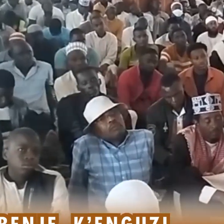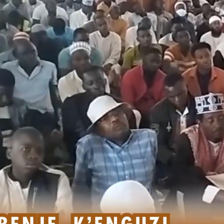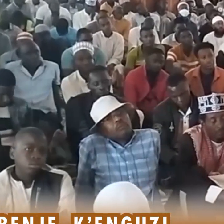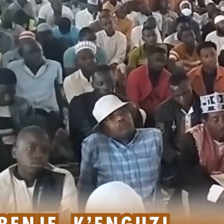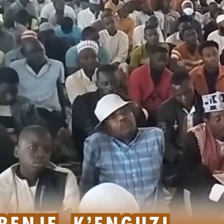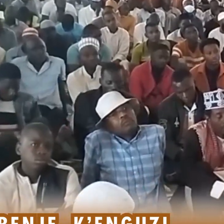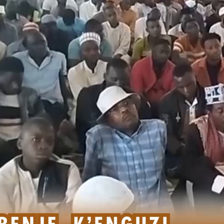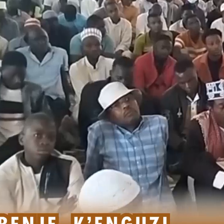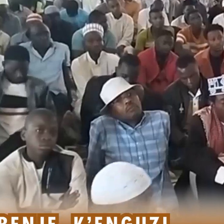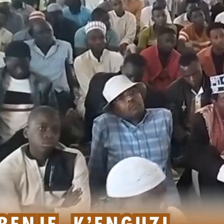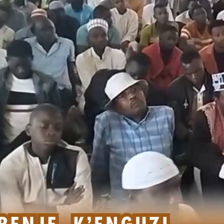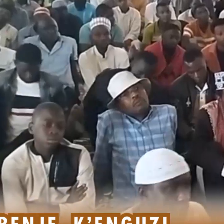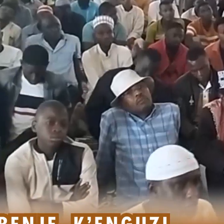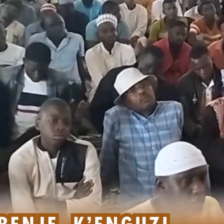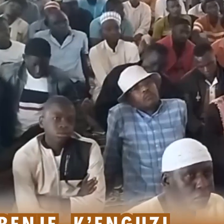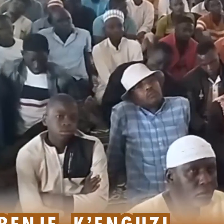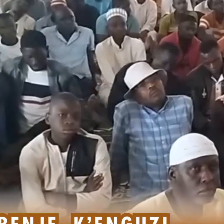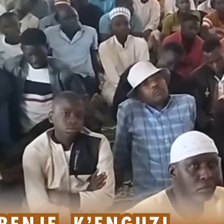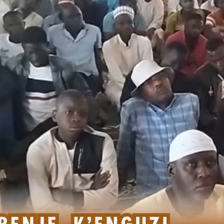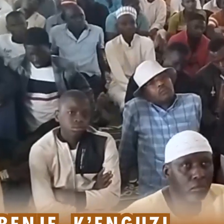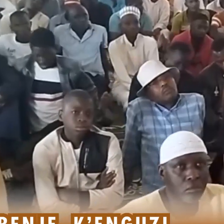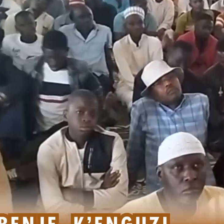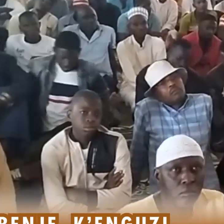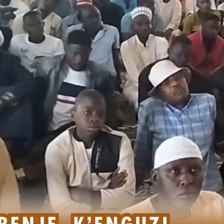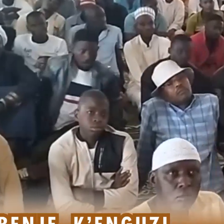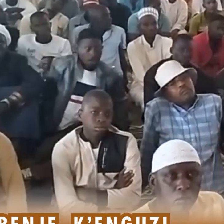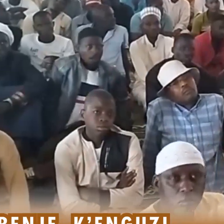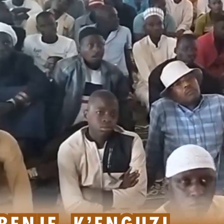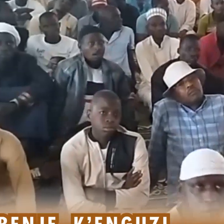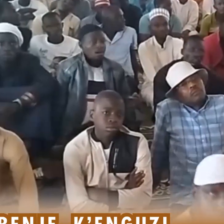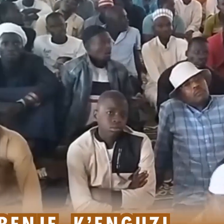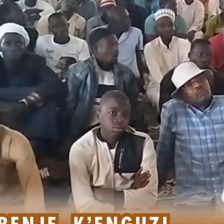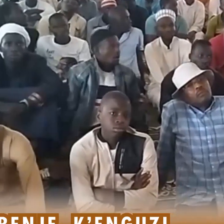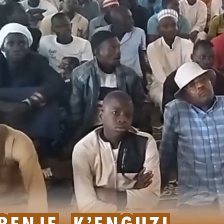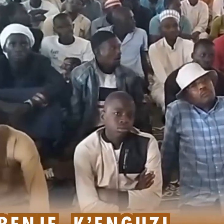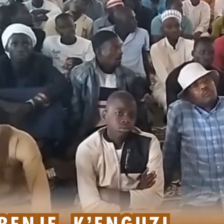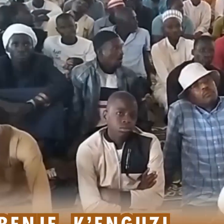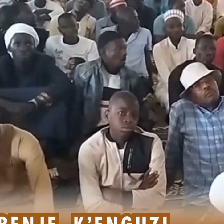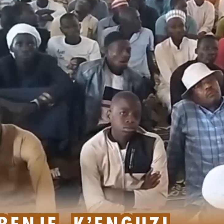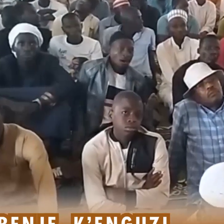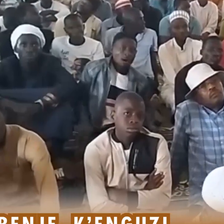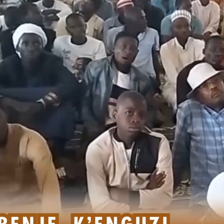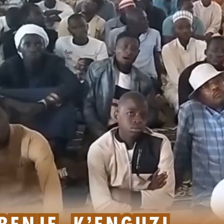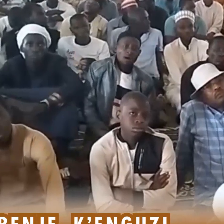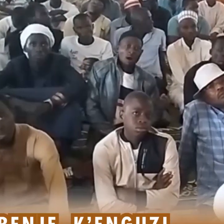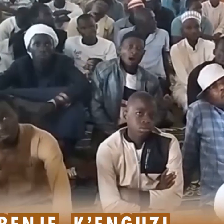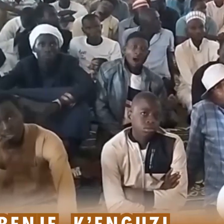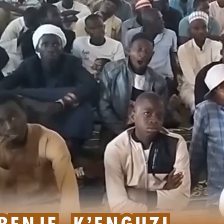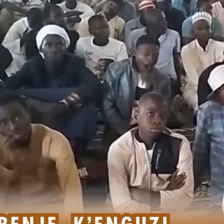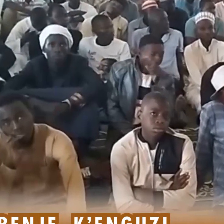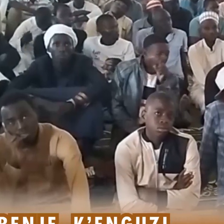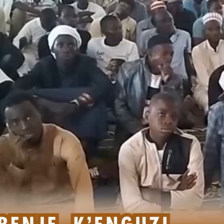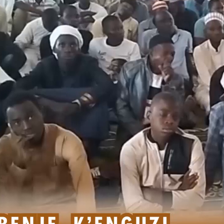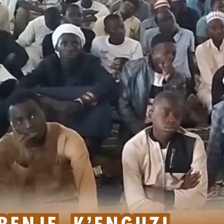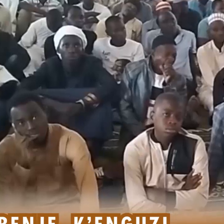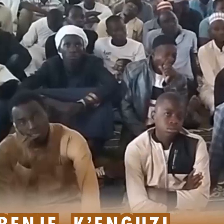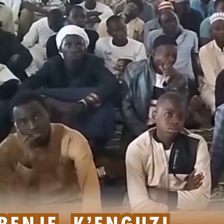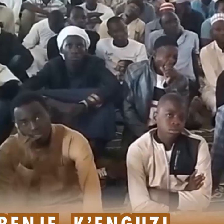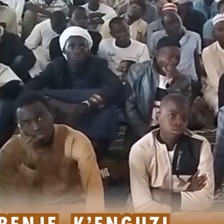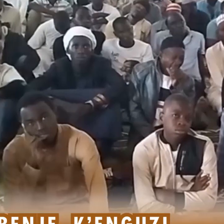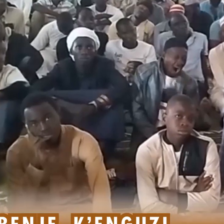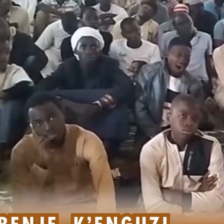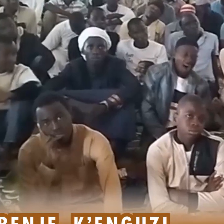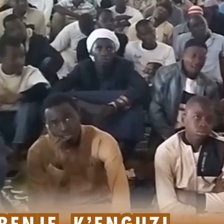sanity in the way systems operate. Hence, interests of